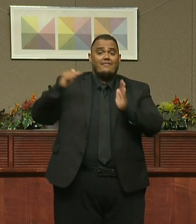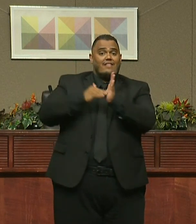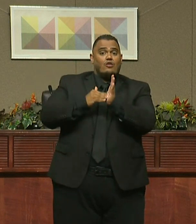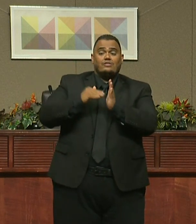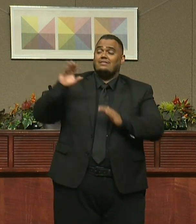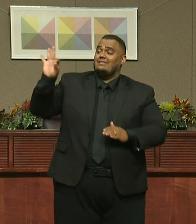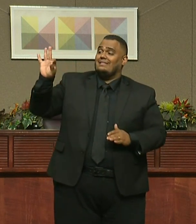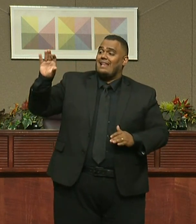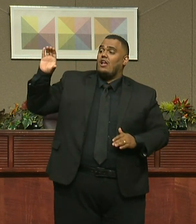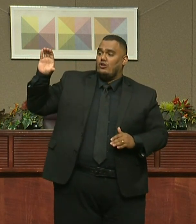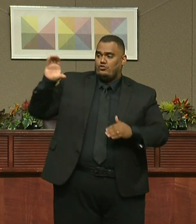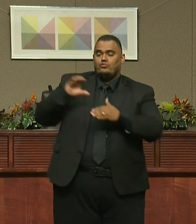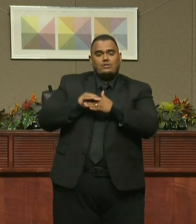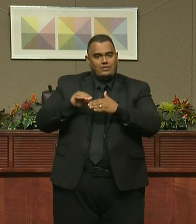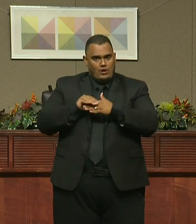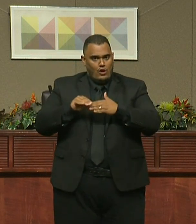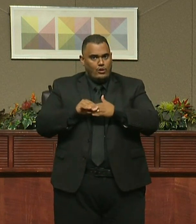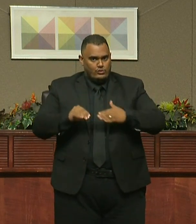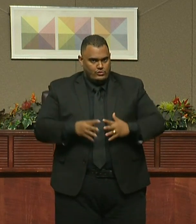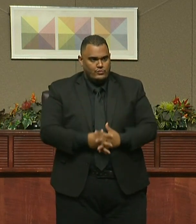$765,900.